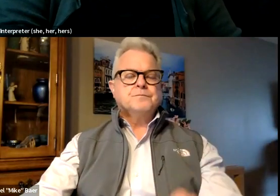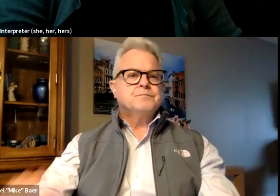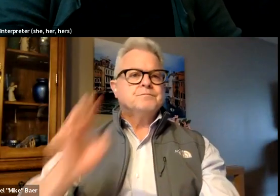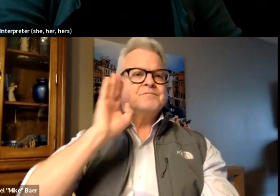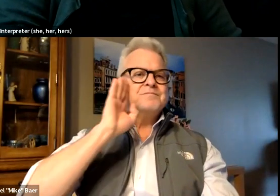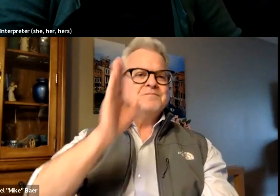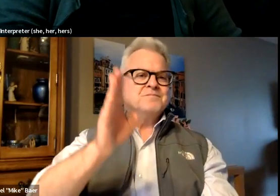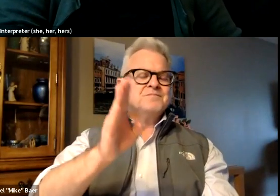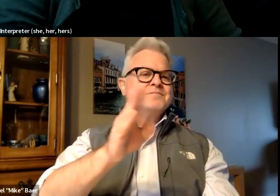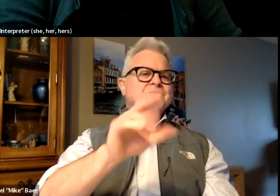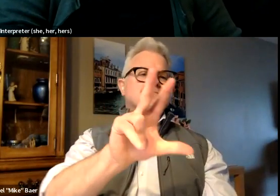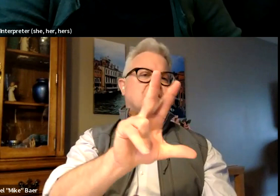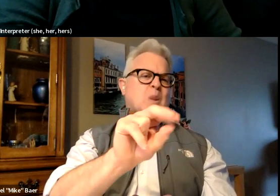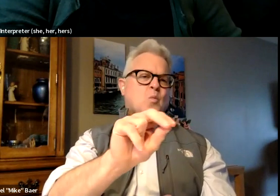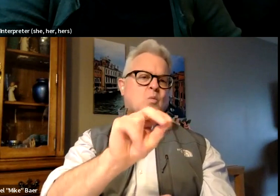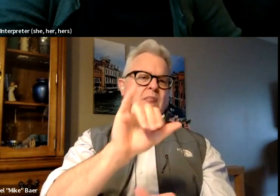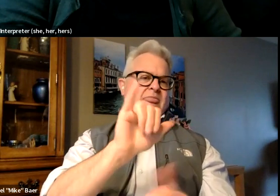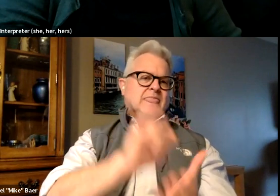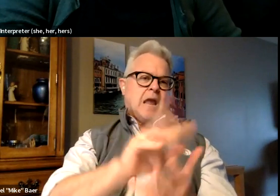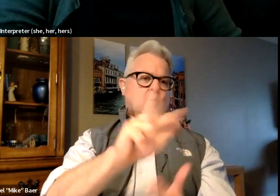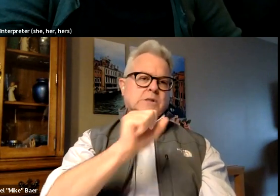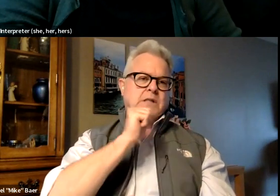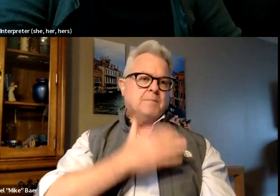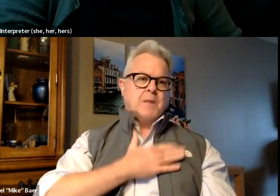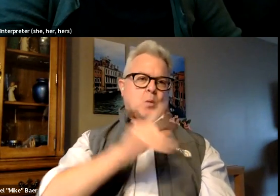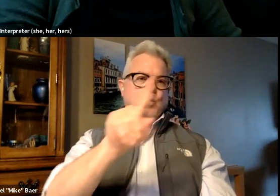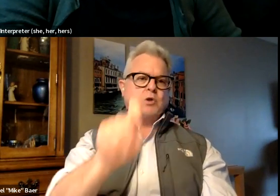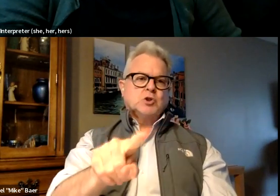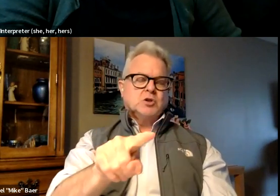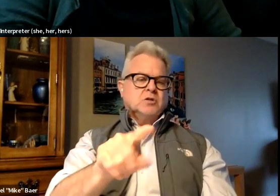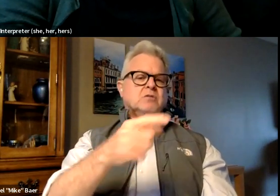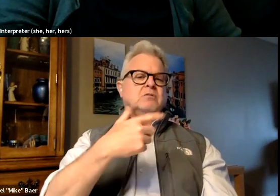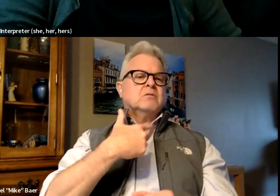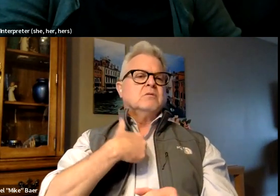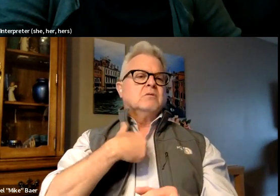And Mike has come on screen and says, hi. No, that was not my question.